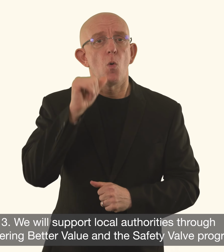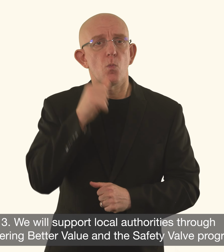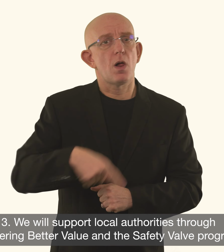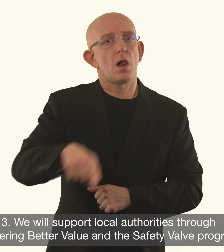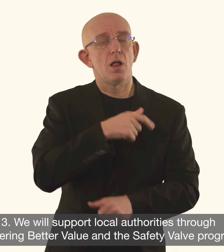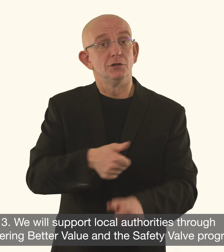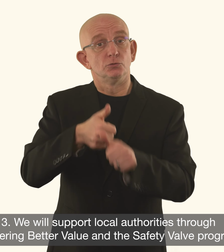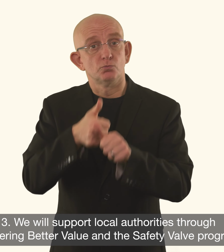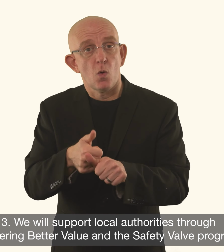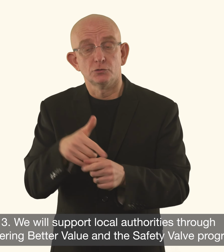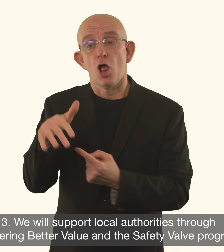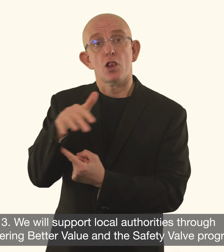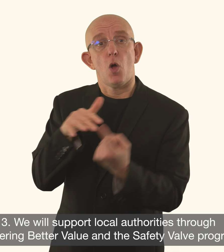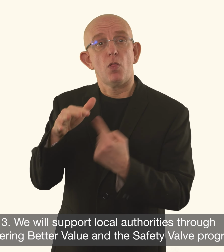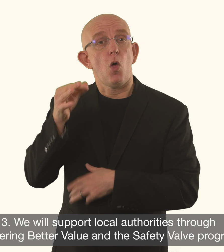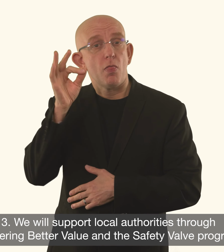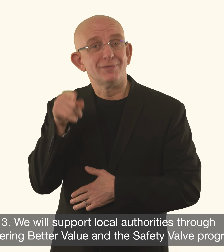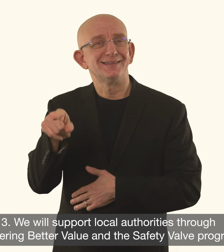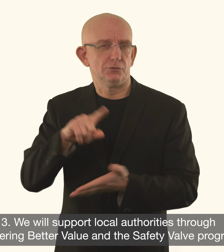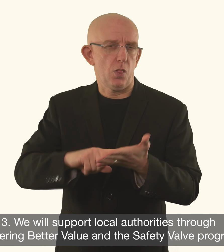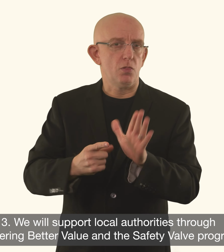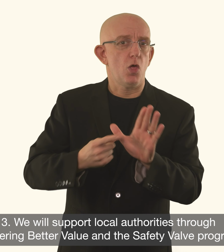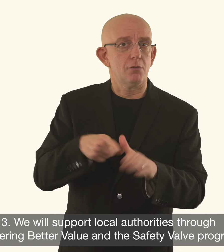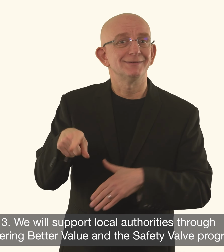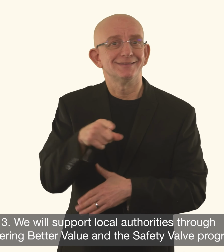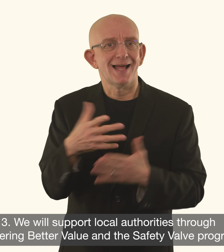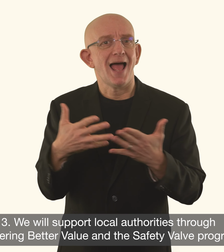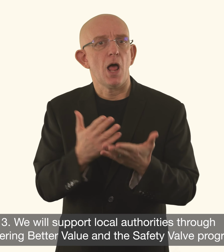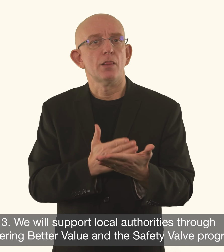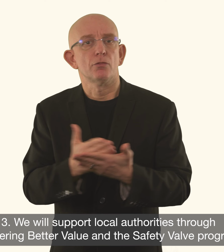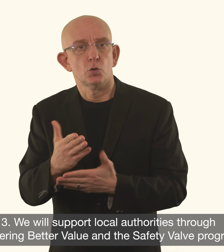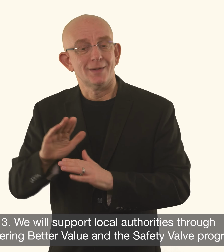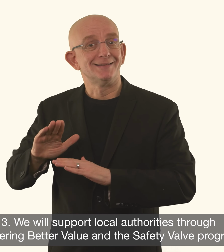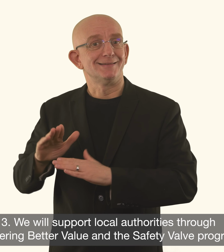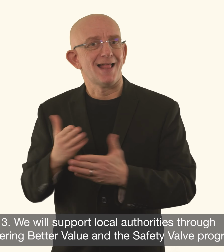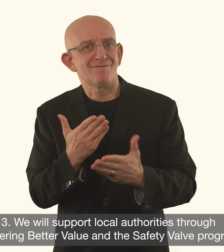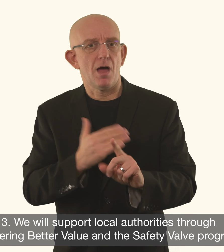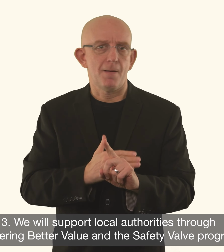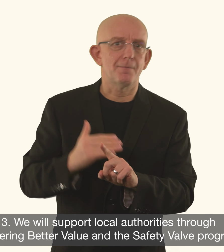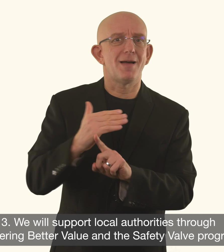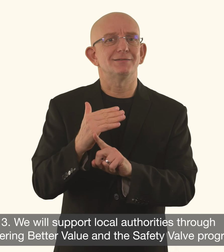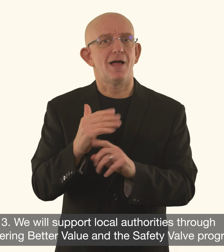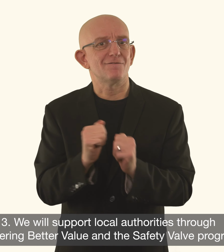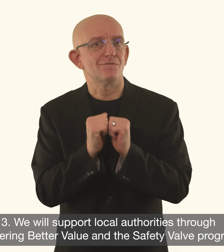3. We will support local authorities through the Delivering Better Value and Safety Valve programmes